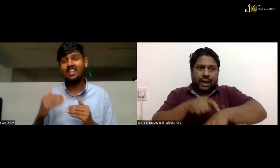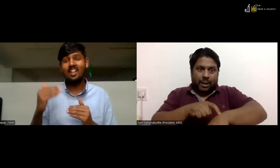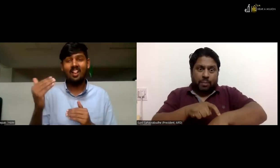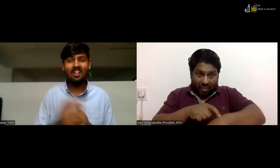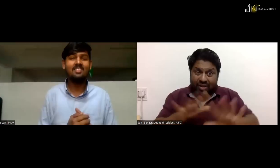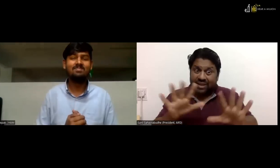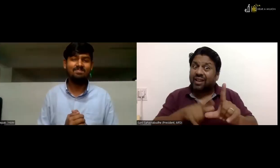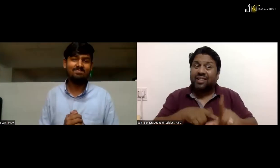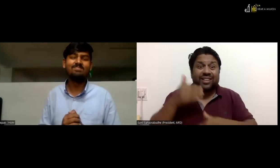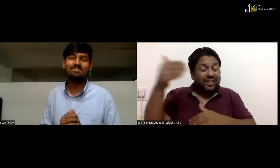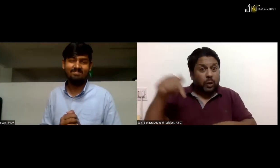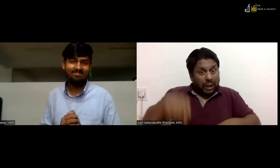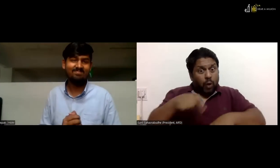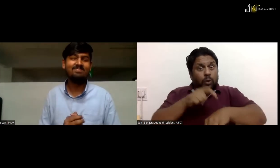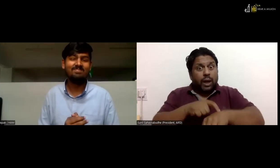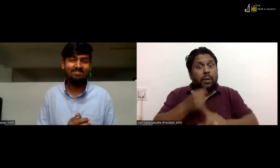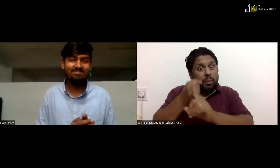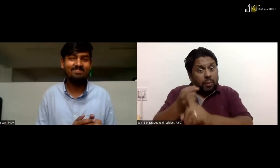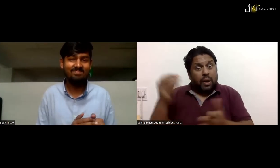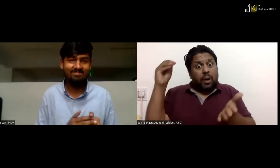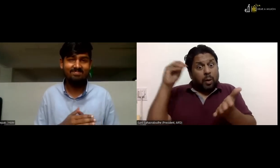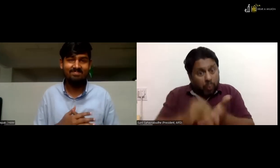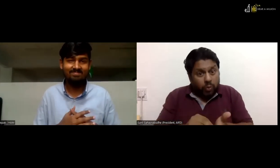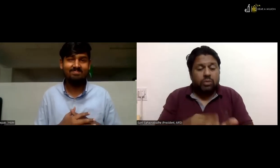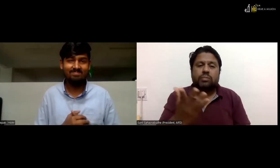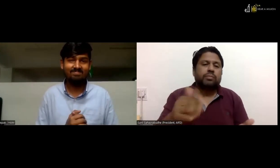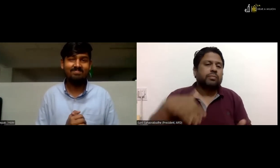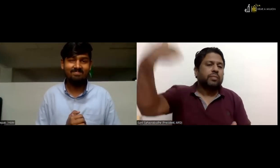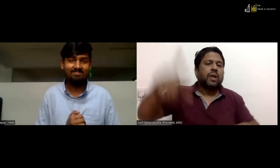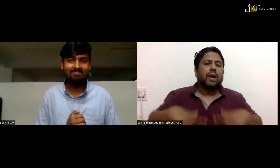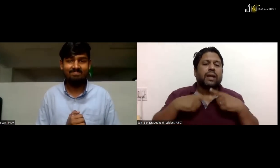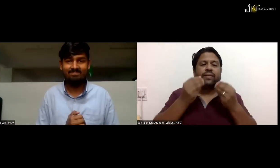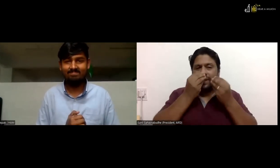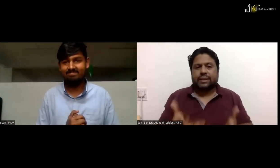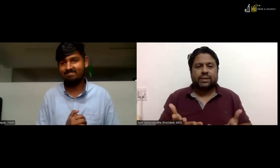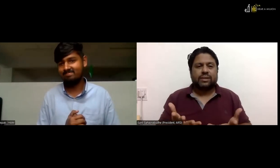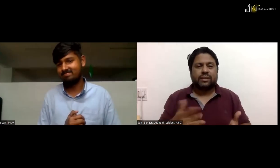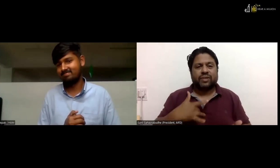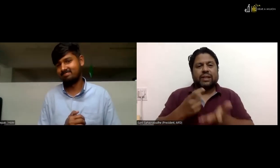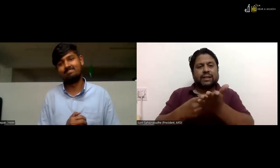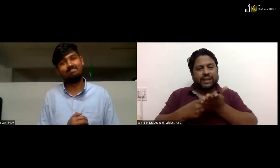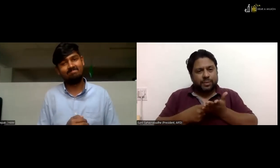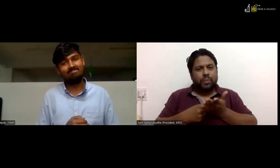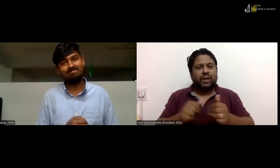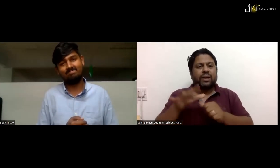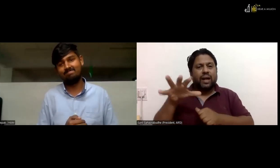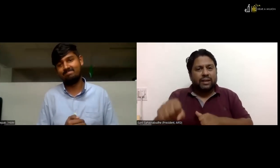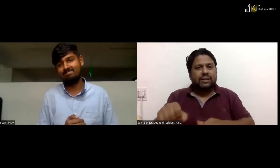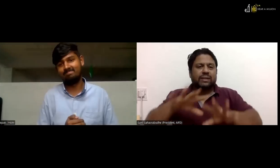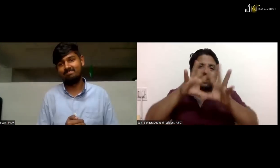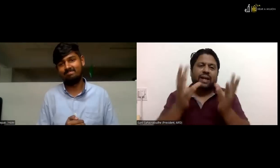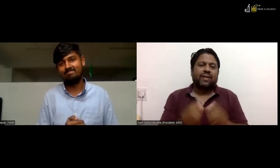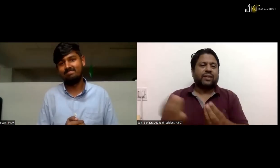always says that we don't have accurate data, this, that, and they make much excuses. So we just want that this is how we can change